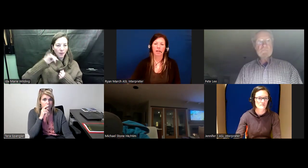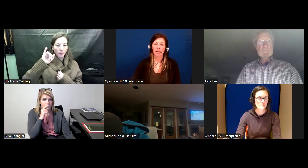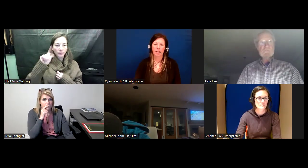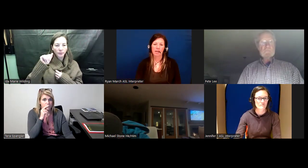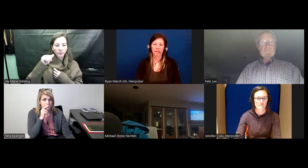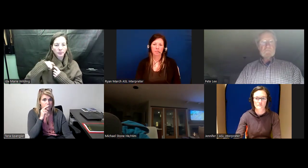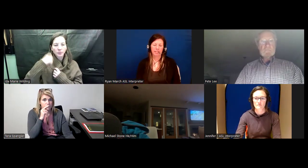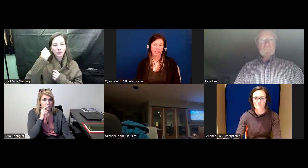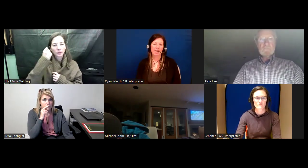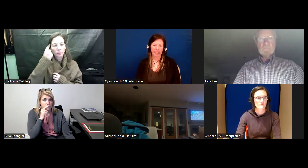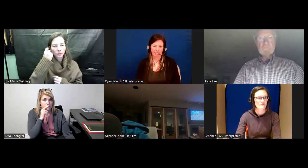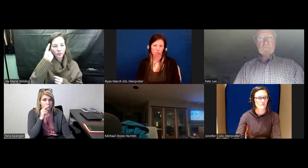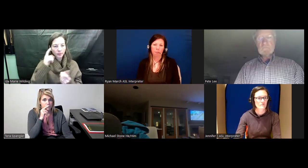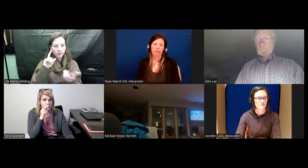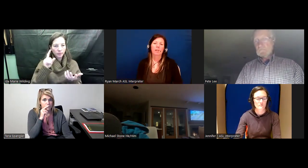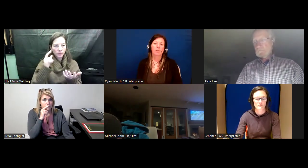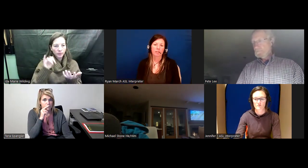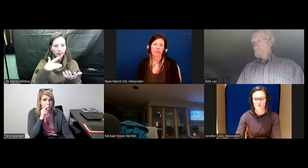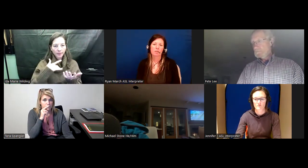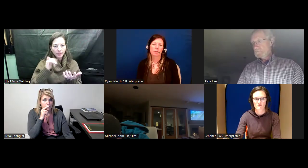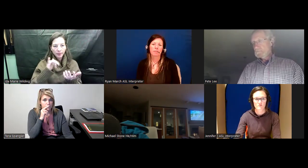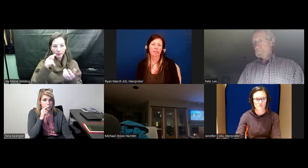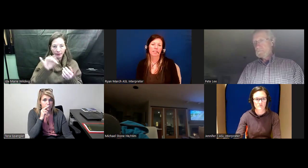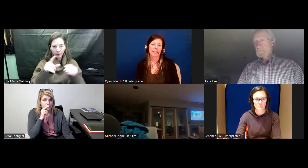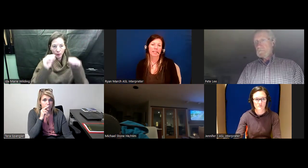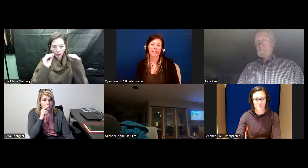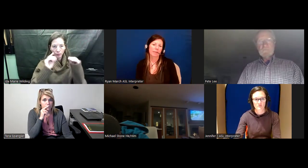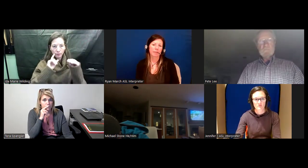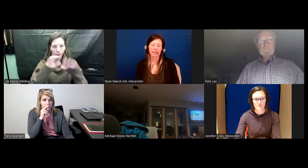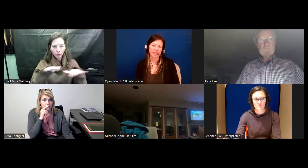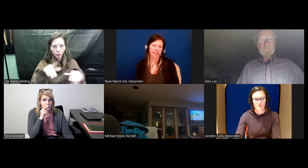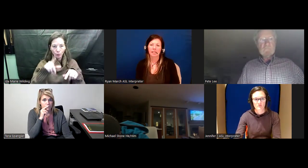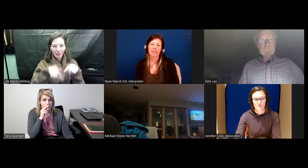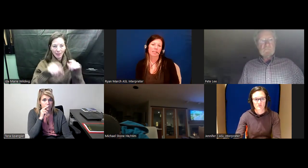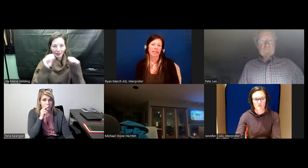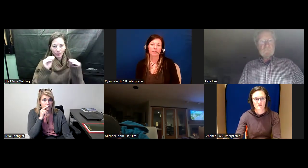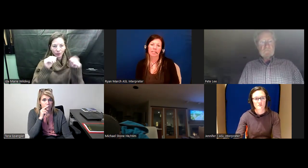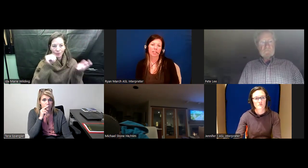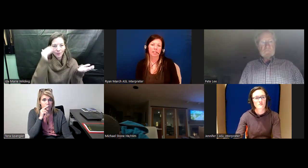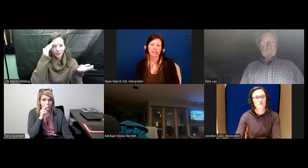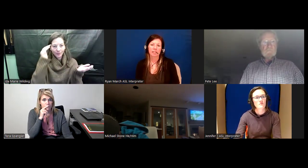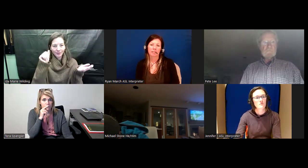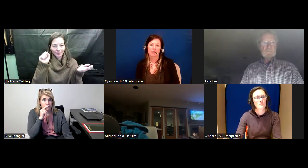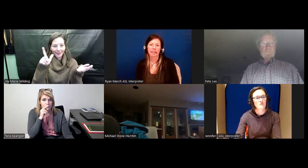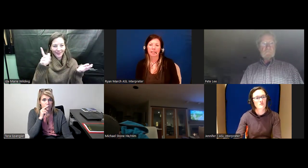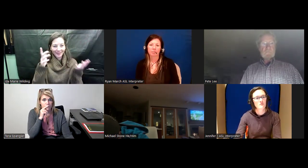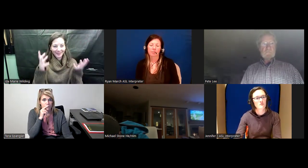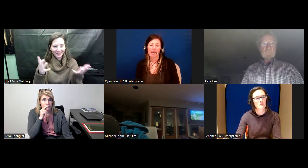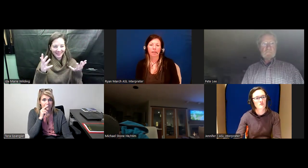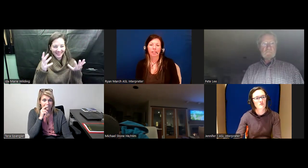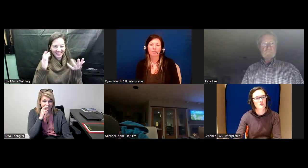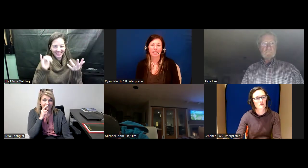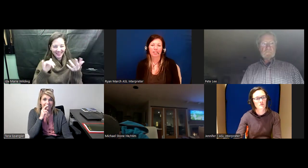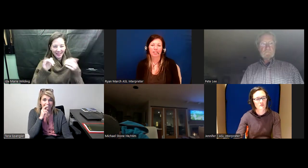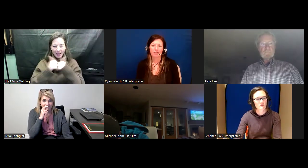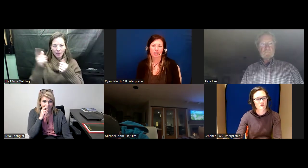Well, this is Ida. Okay, so my understanding is typically, like if you're teaching, like how